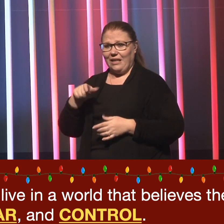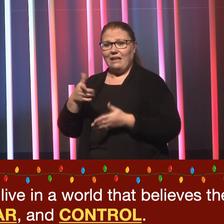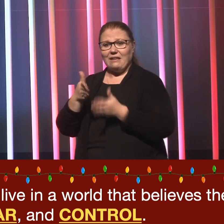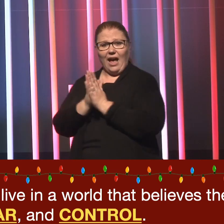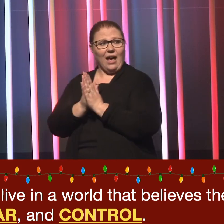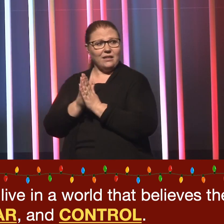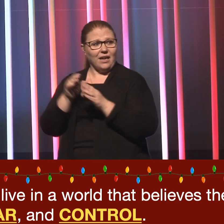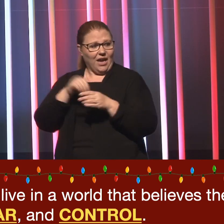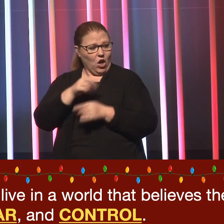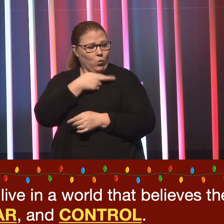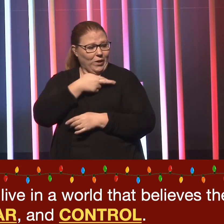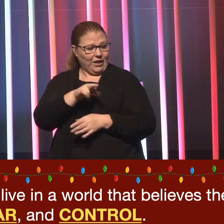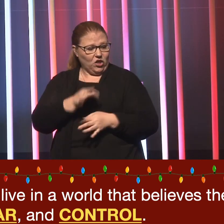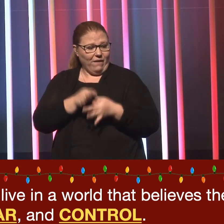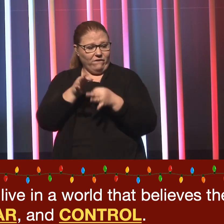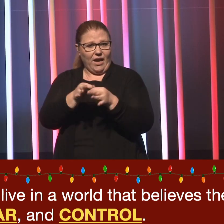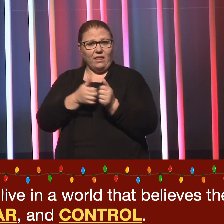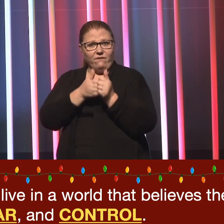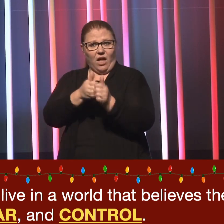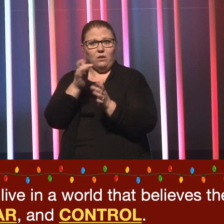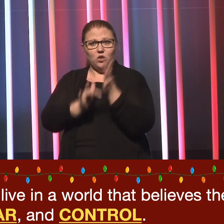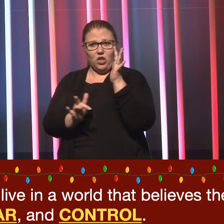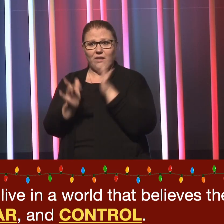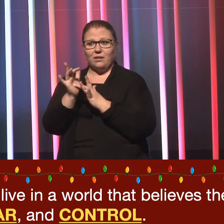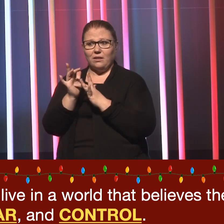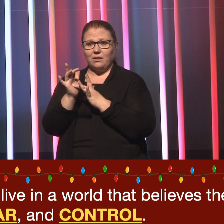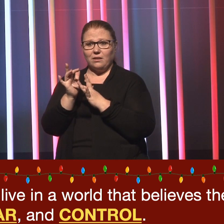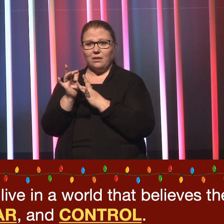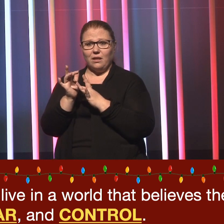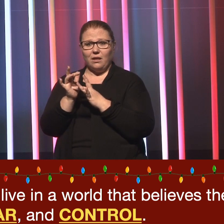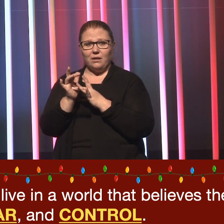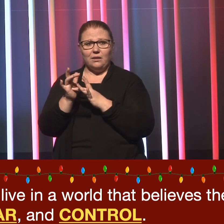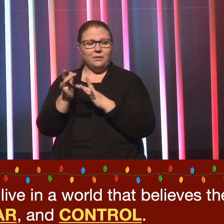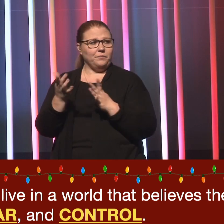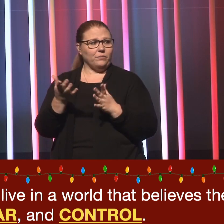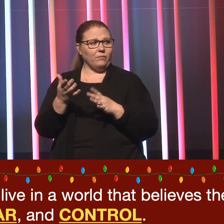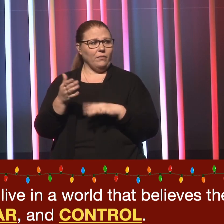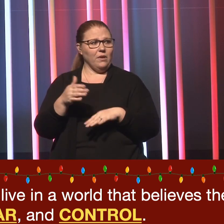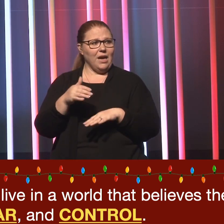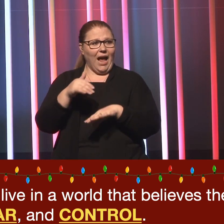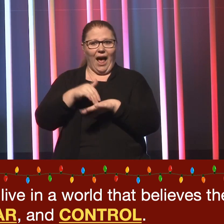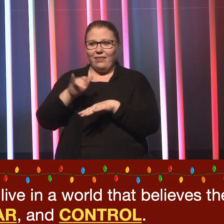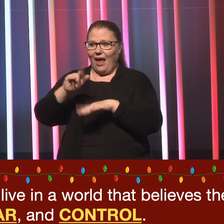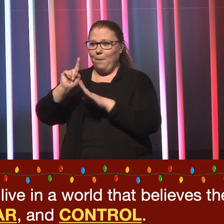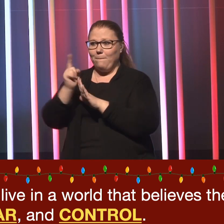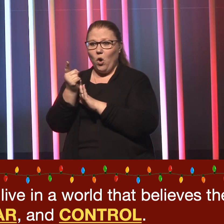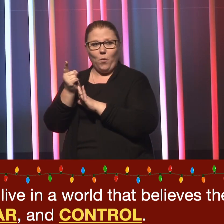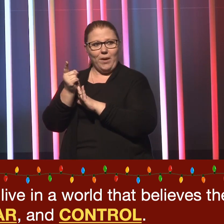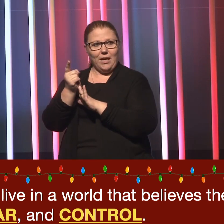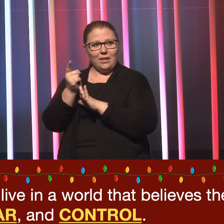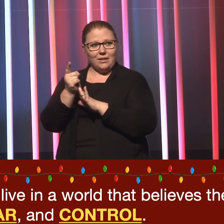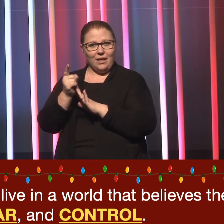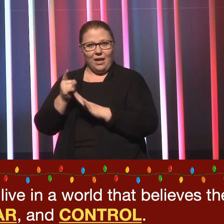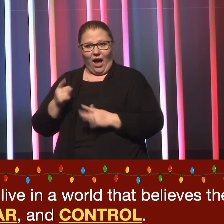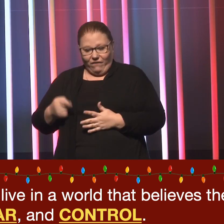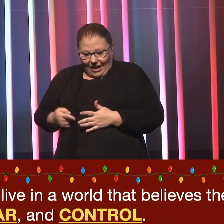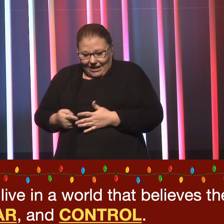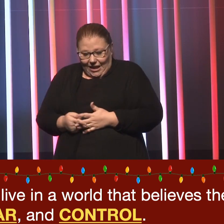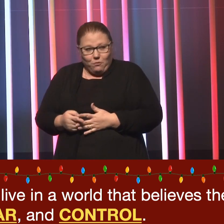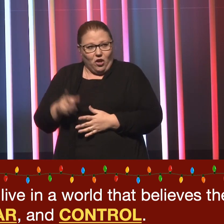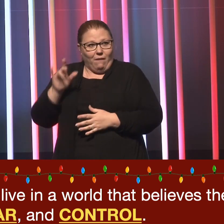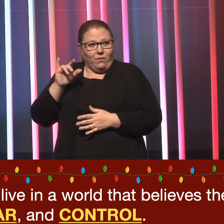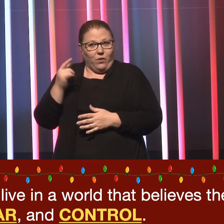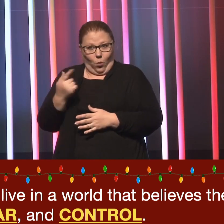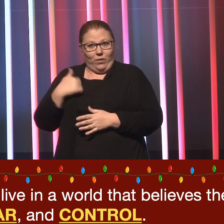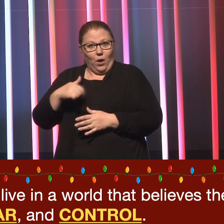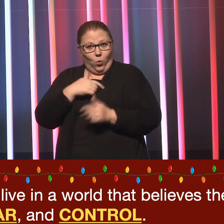in a religion, in a faith that follows Jesus, where at the kind of moment of the inception of the one that we follow,